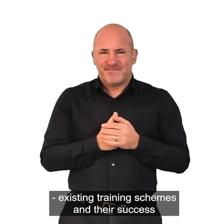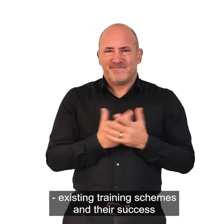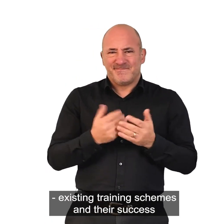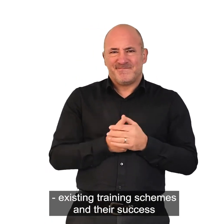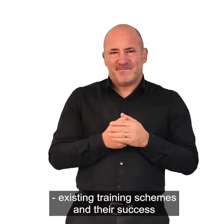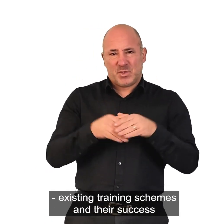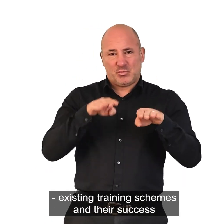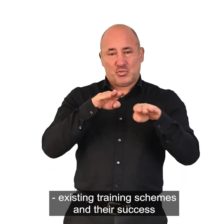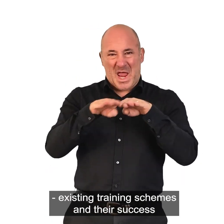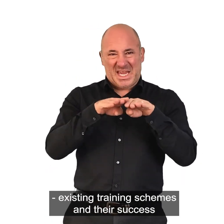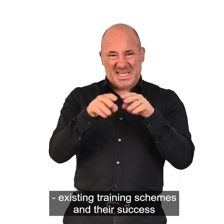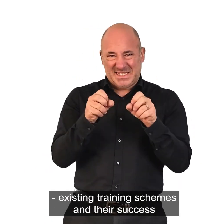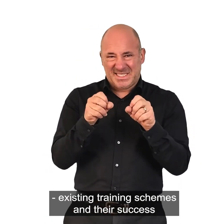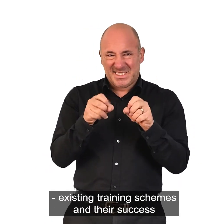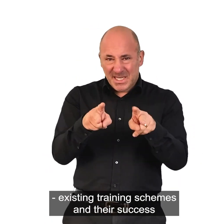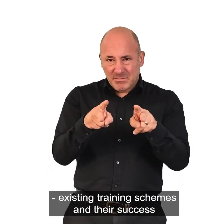existing training schemes and their success